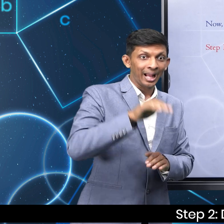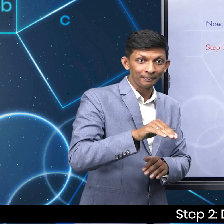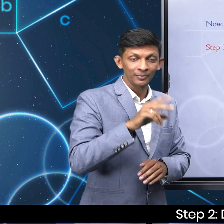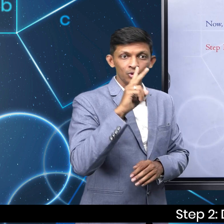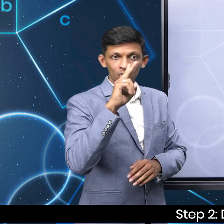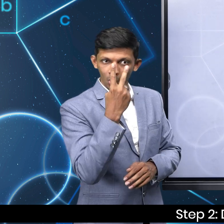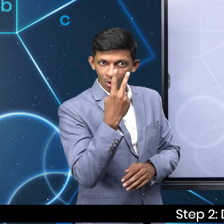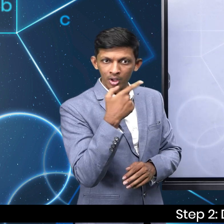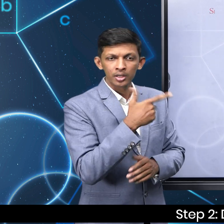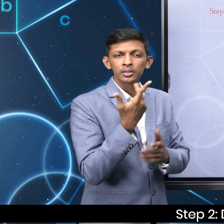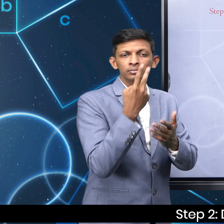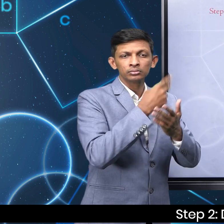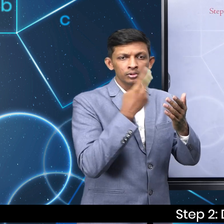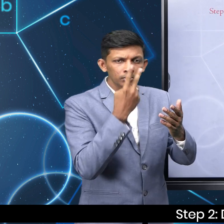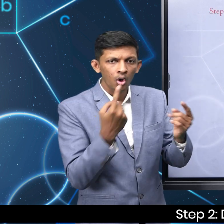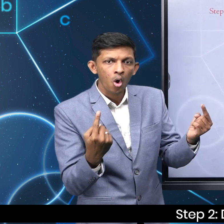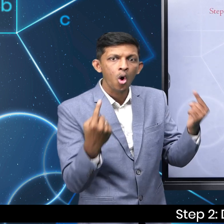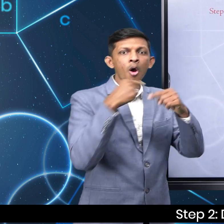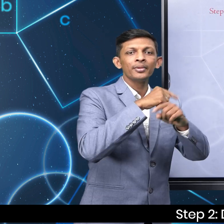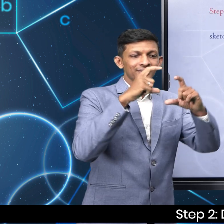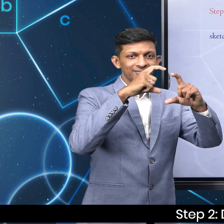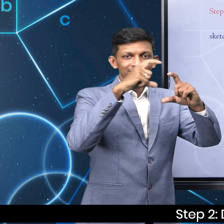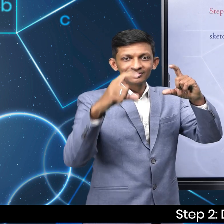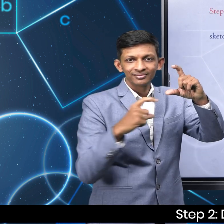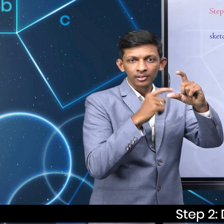Step 2. Draw the opposite face.